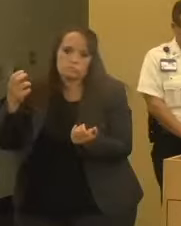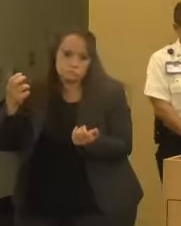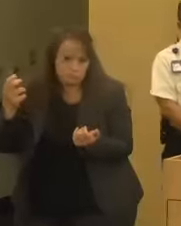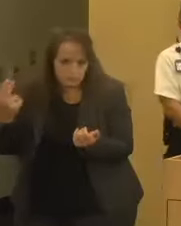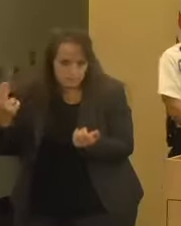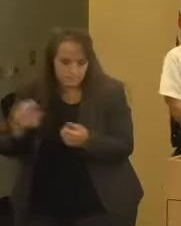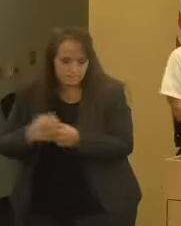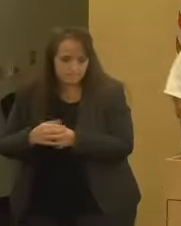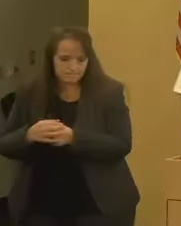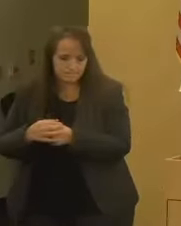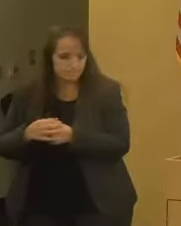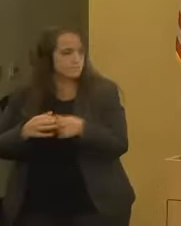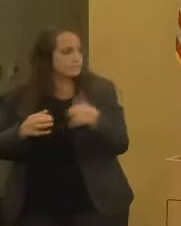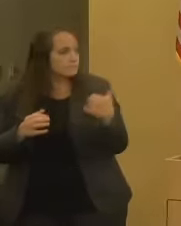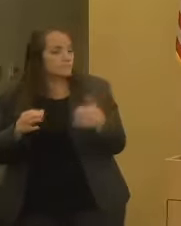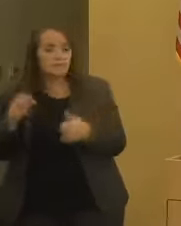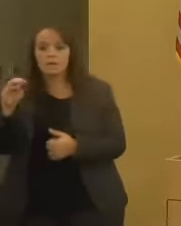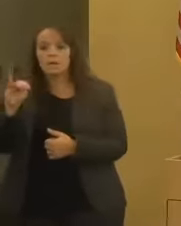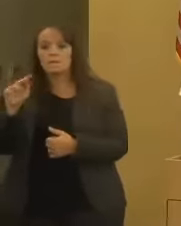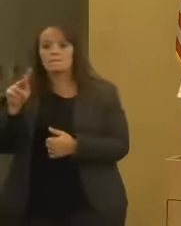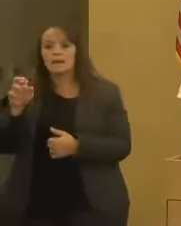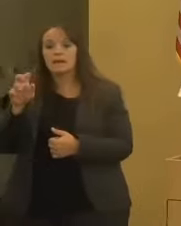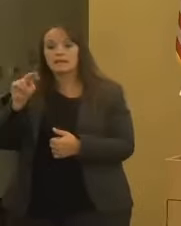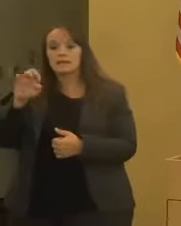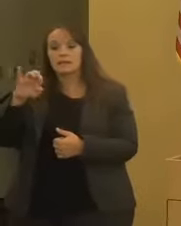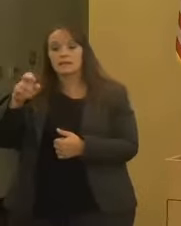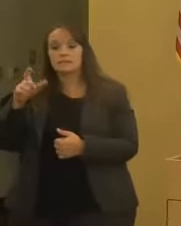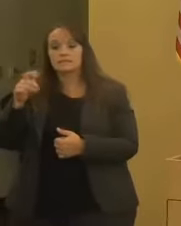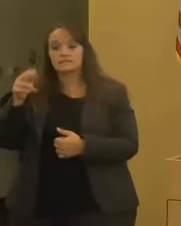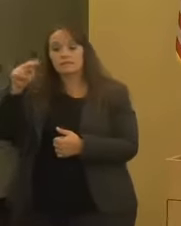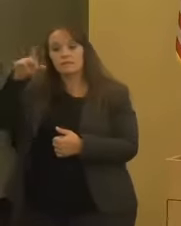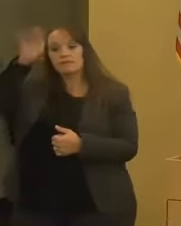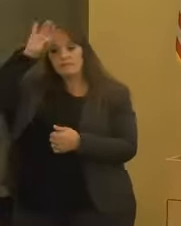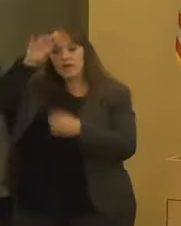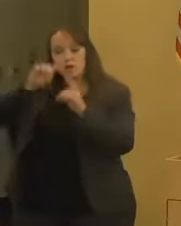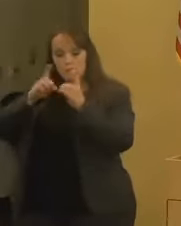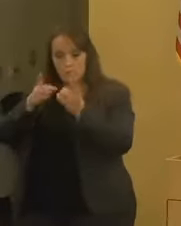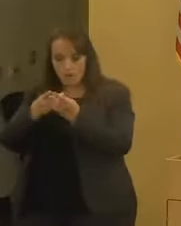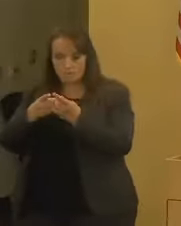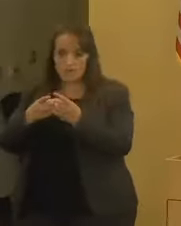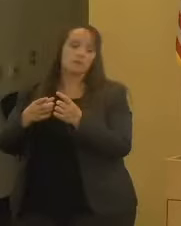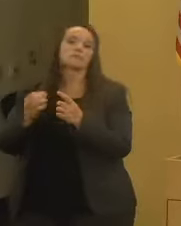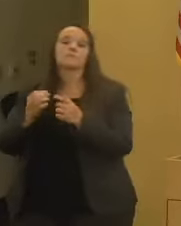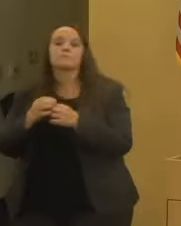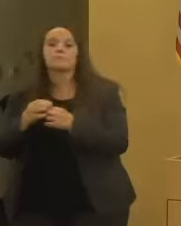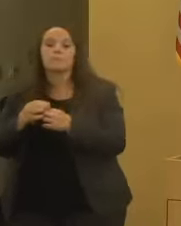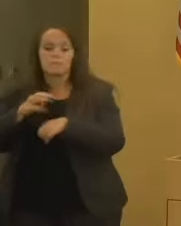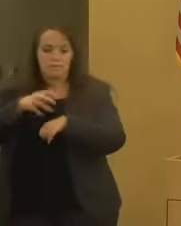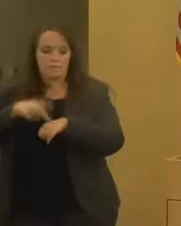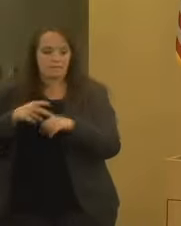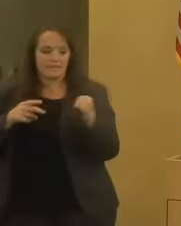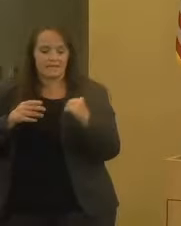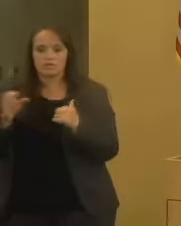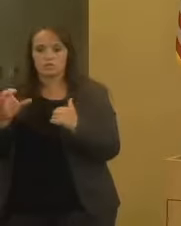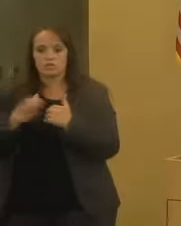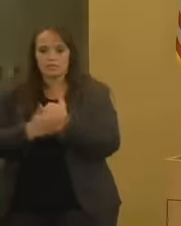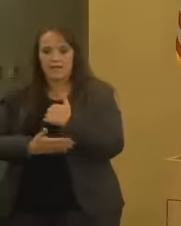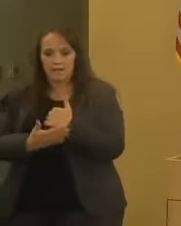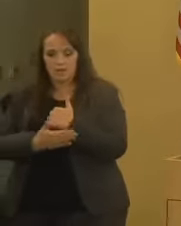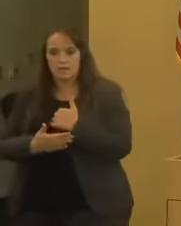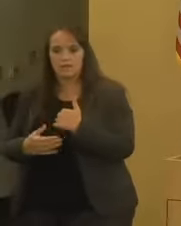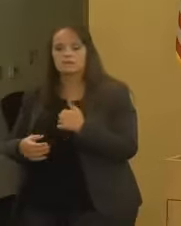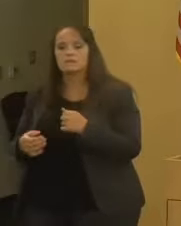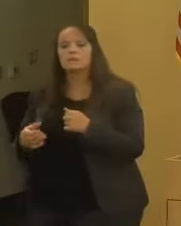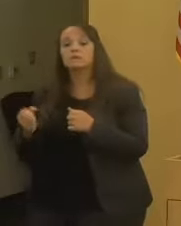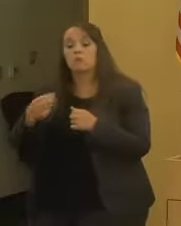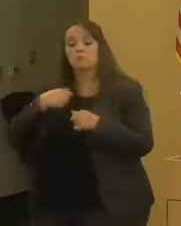Good morning, everybody. Mike Mixon with the Mount Pleasant Fire Department. I'm the fire chief along with Director Abrams from Charleston County EMS. I'm representing Mount Pleasant,